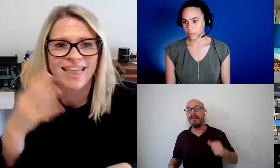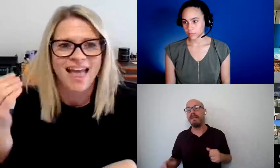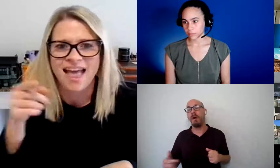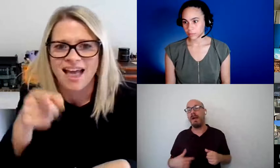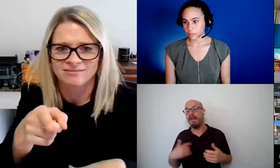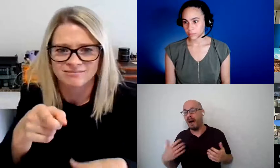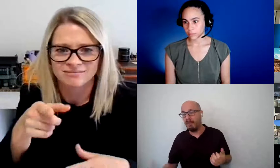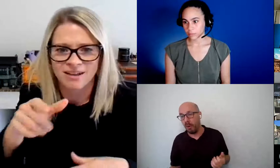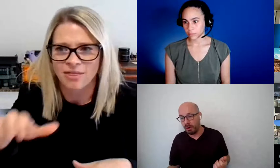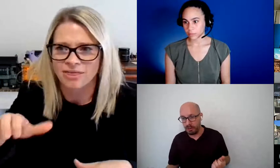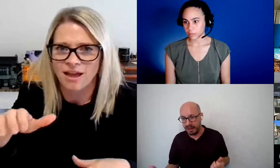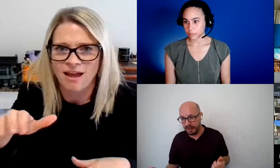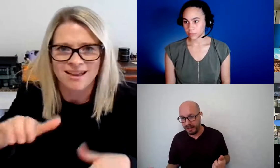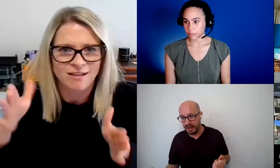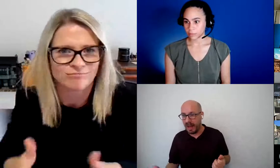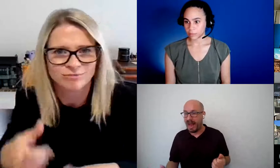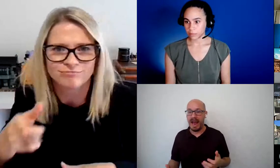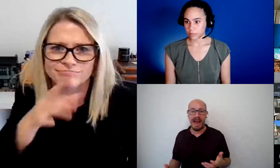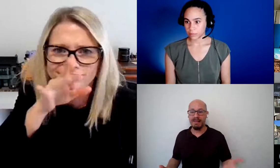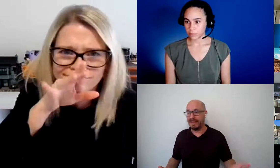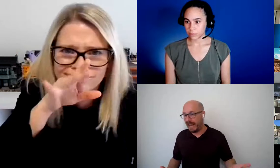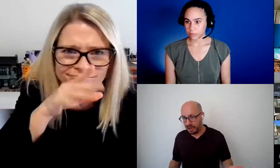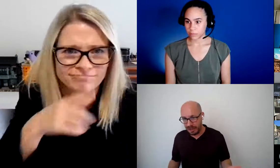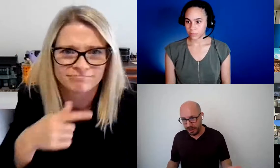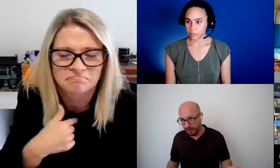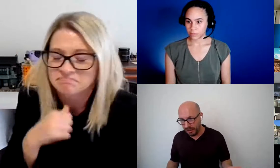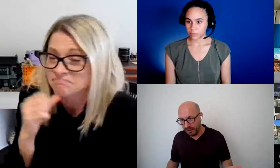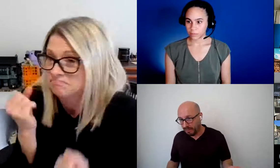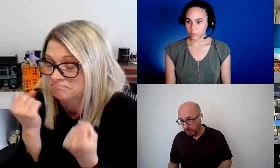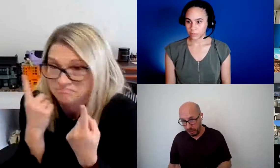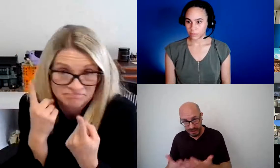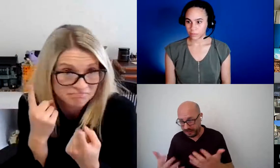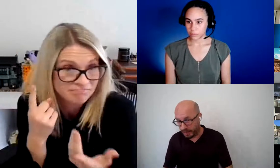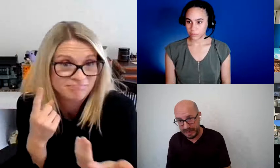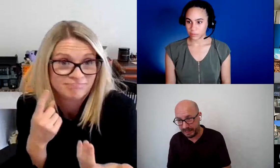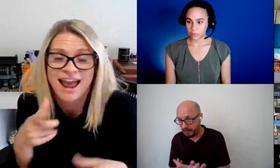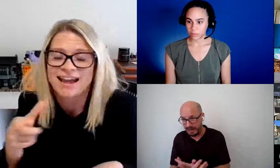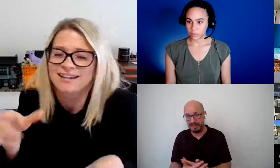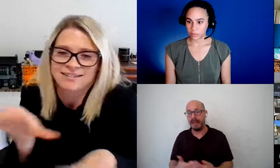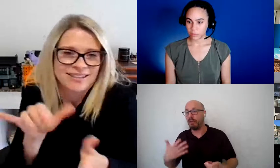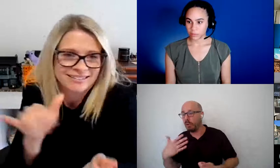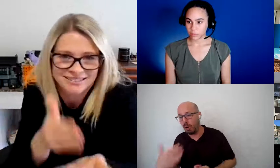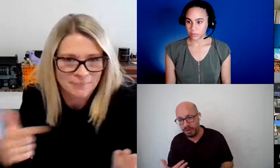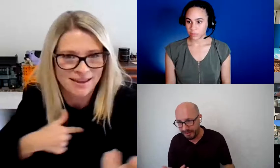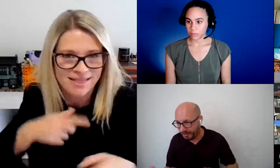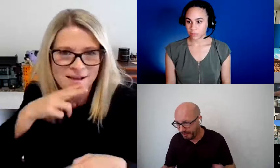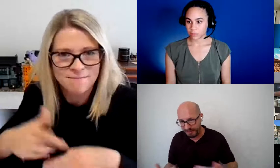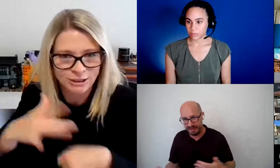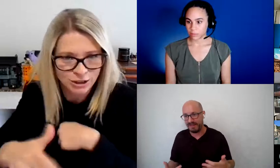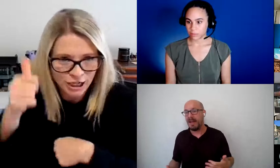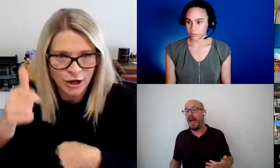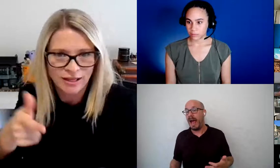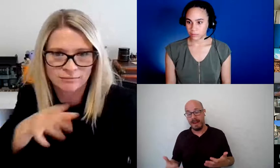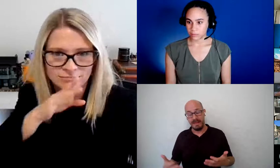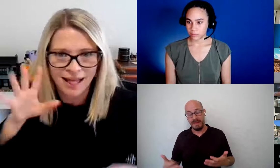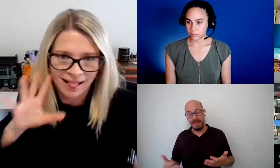so if I'm ordering, and the cashier, you know, is speaking to me and saying, so you ordered this, this, this, this, and they